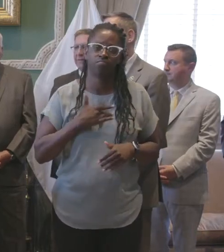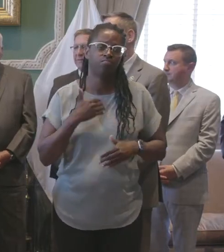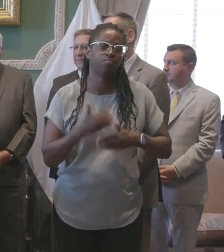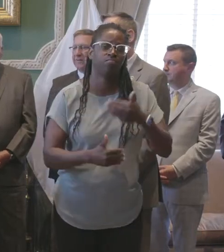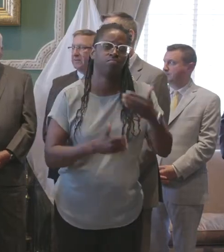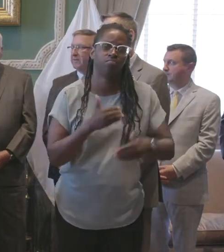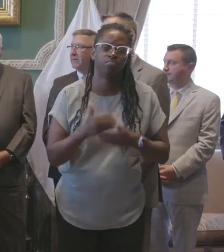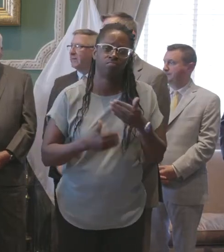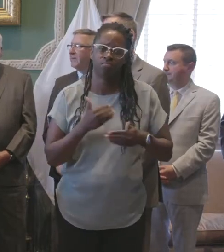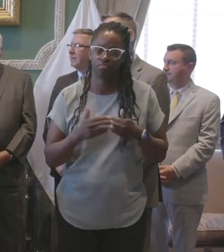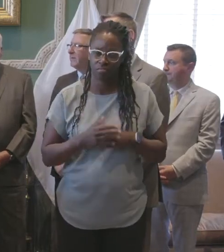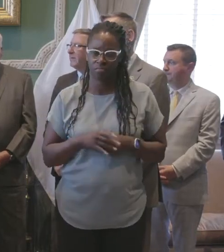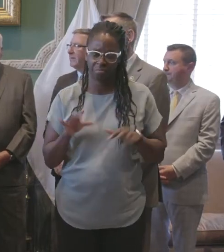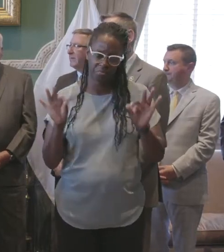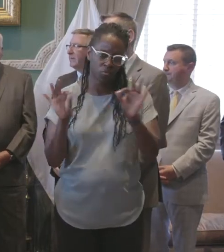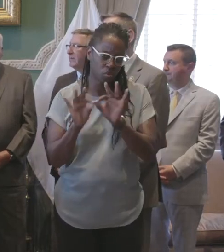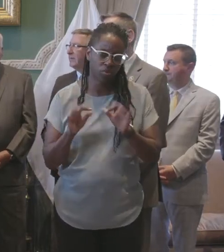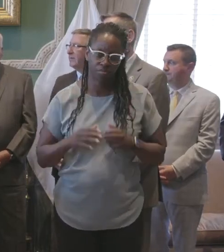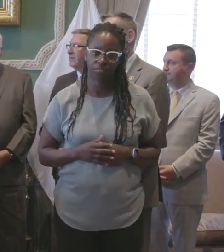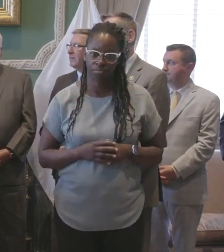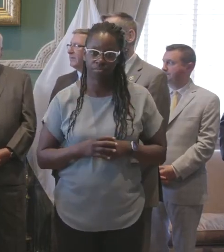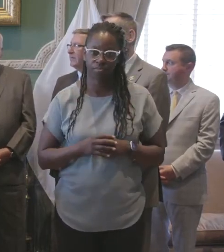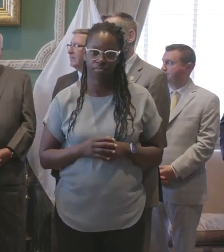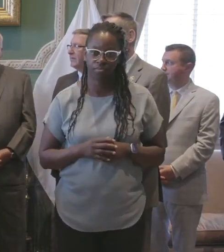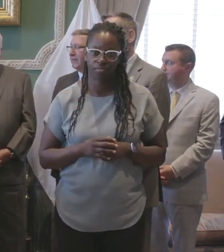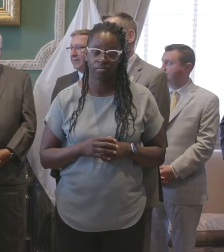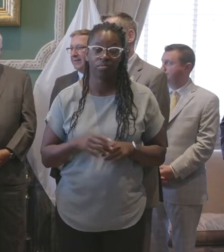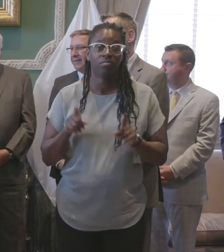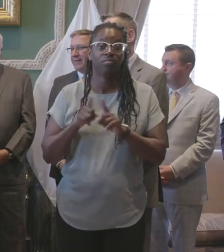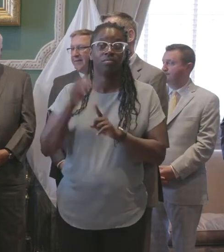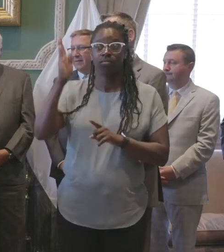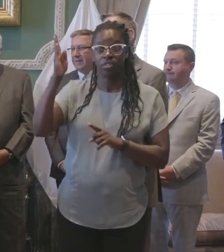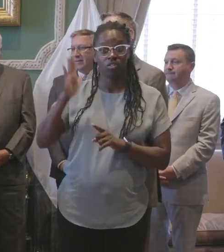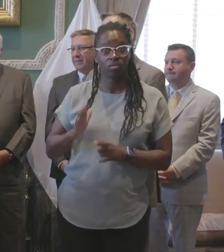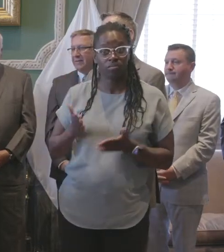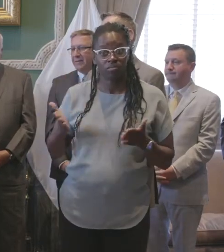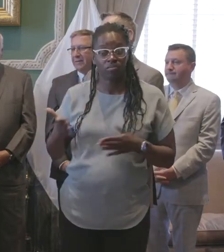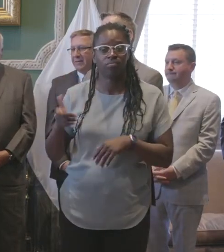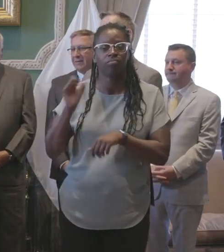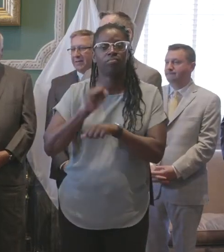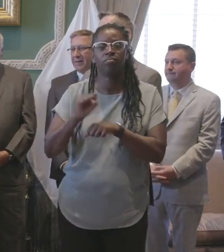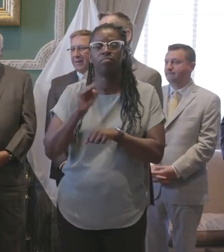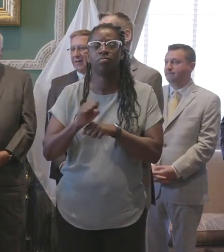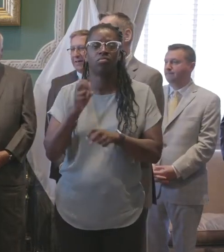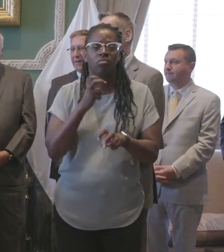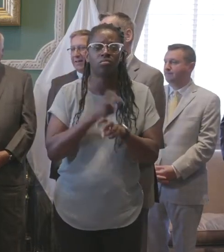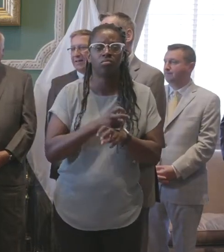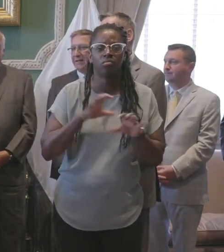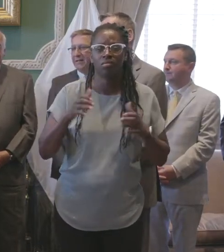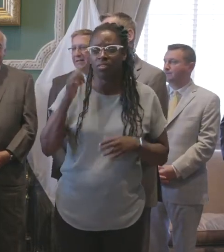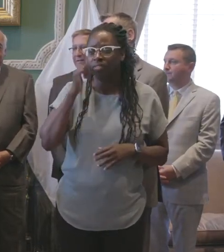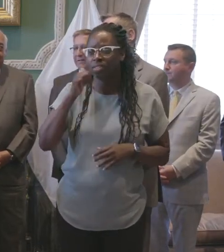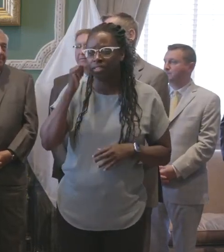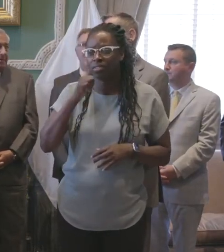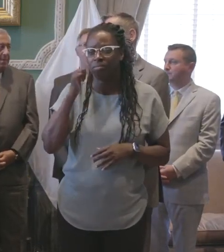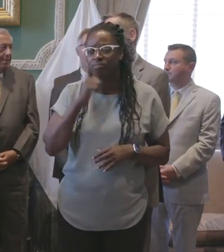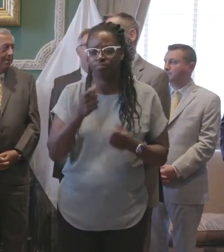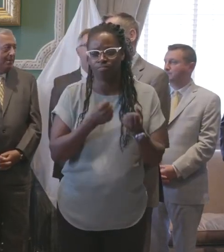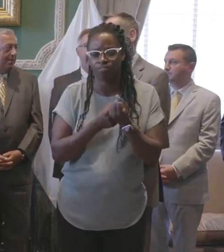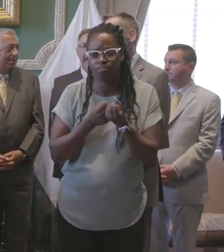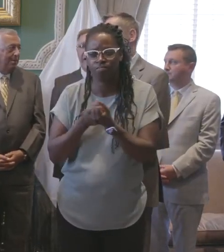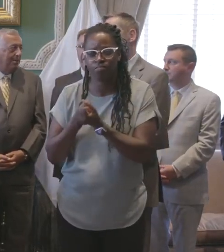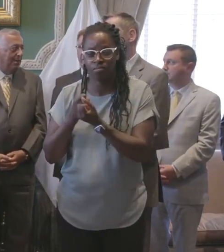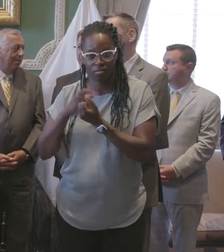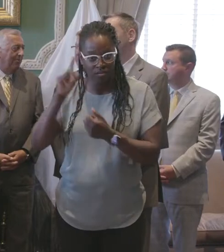Mariano, who works hard every single day on behalf of the residents of the Commonwealth. And I'd like to